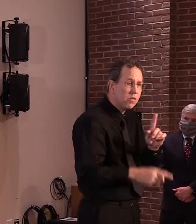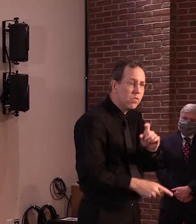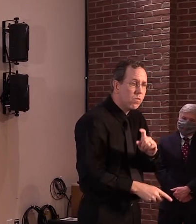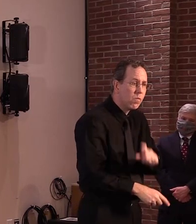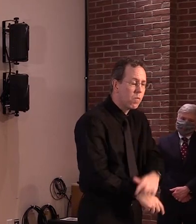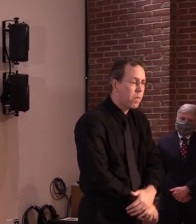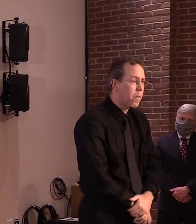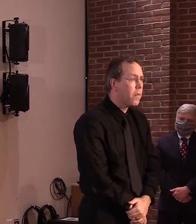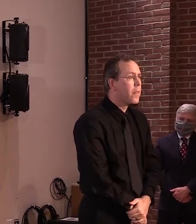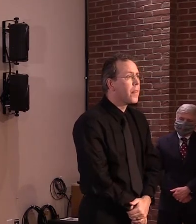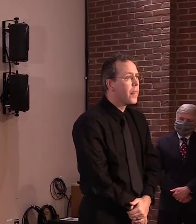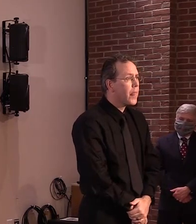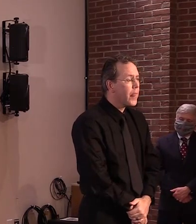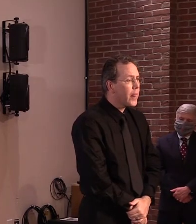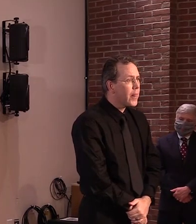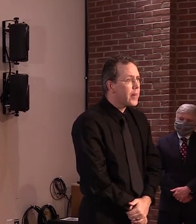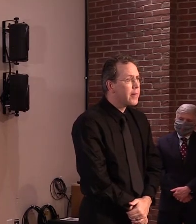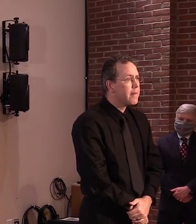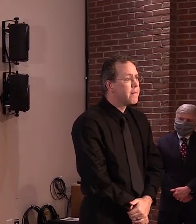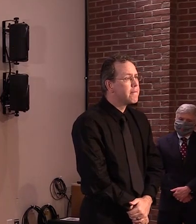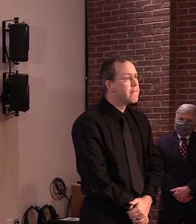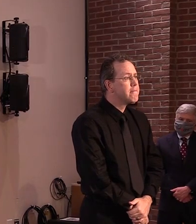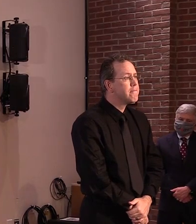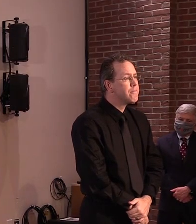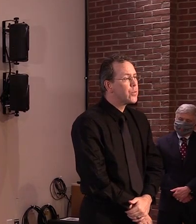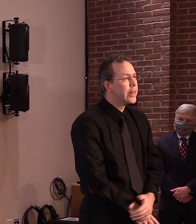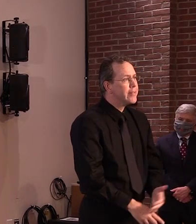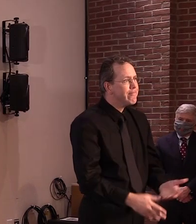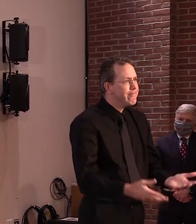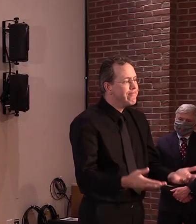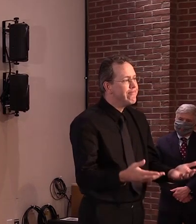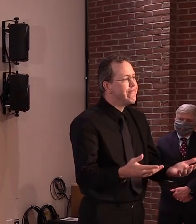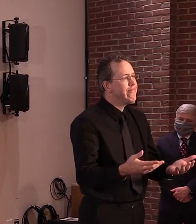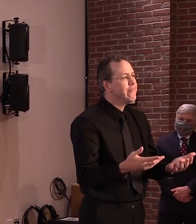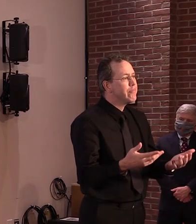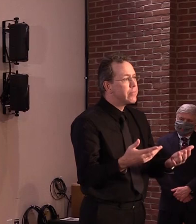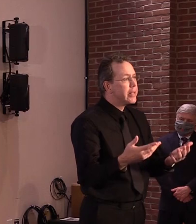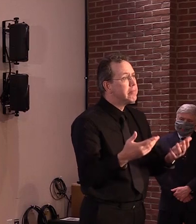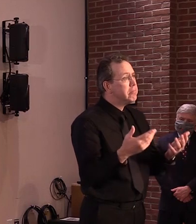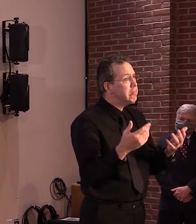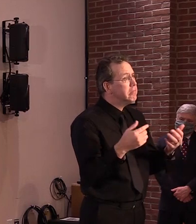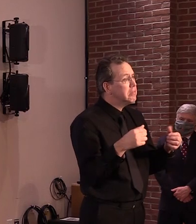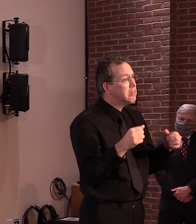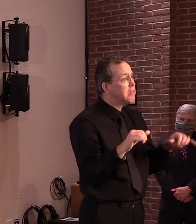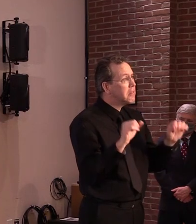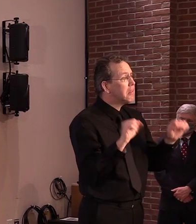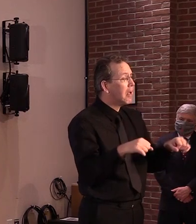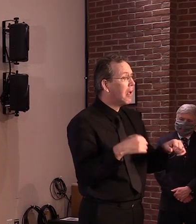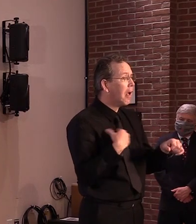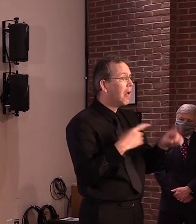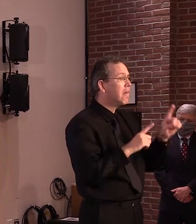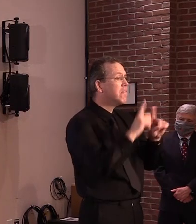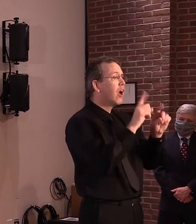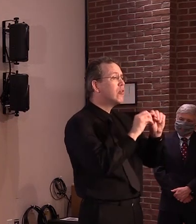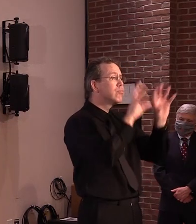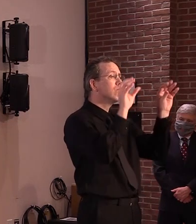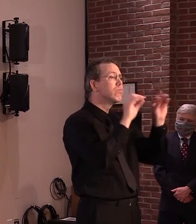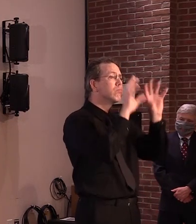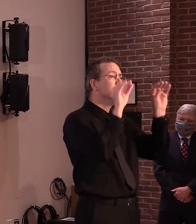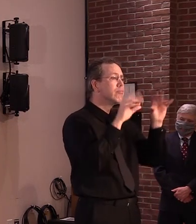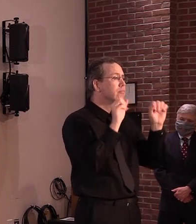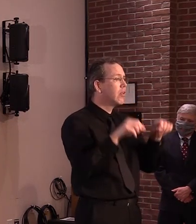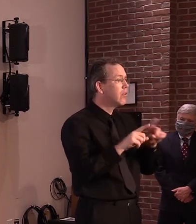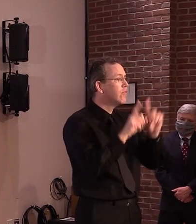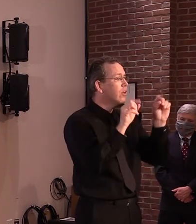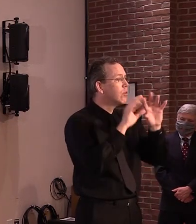would be more of a question of the gathering, and okay. To watch them. I mean, certainly, even at that point in